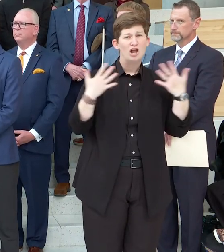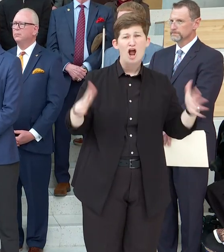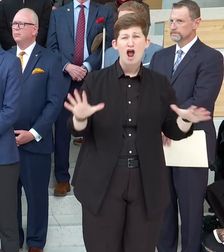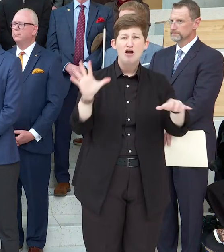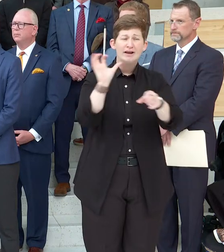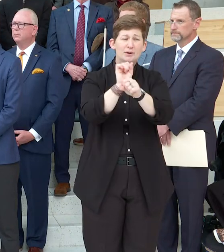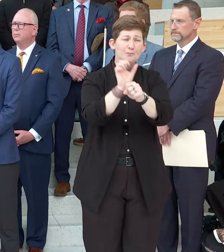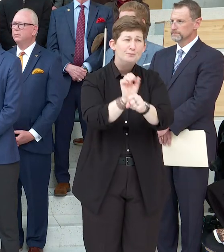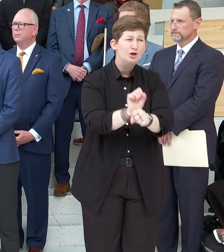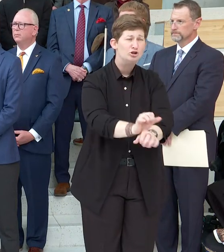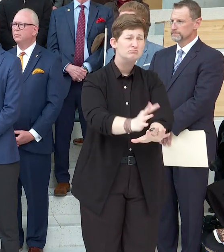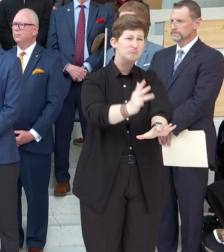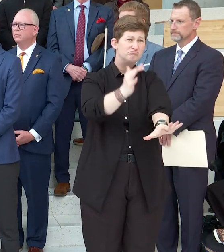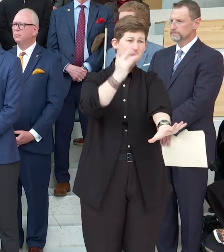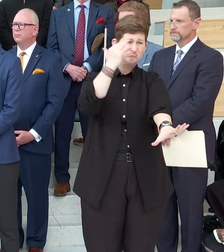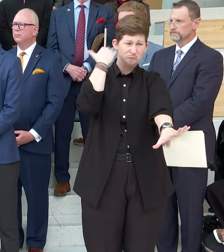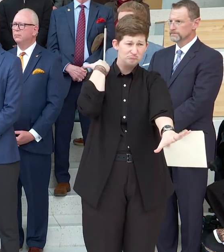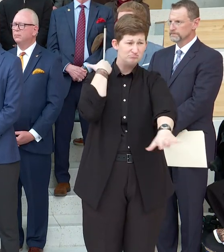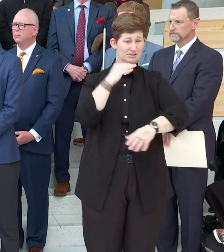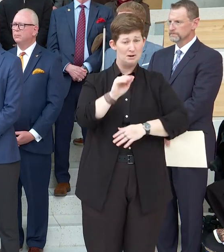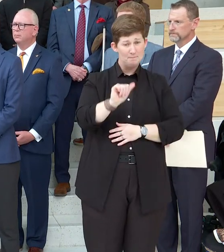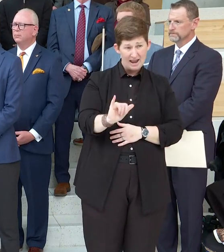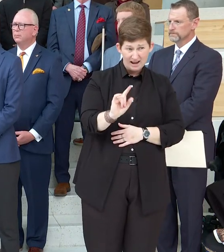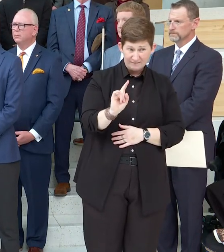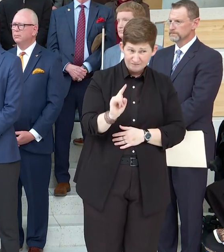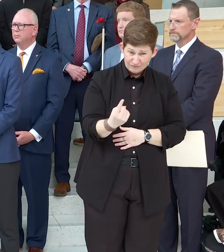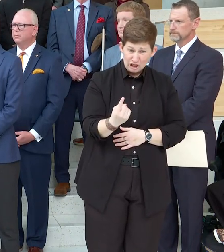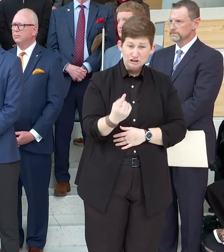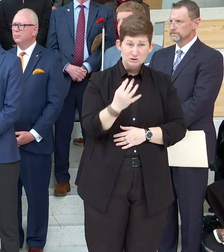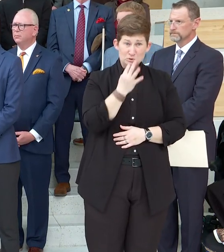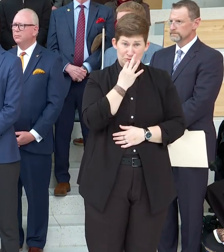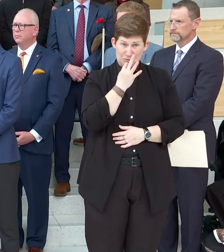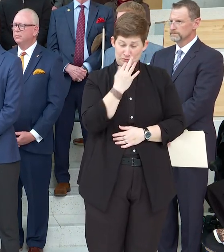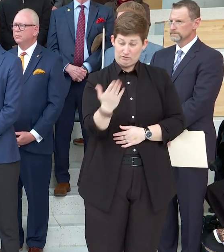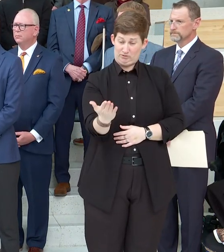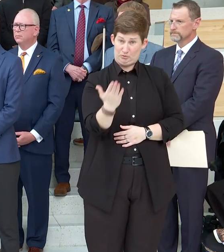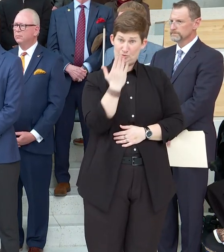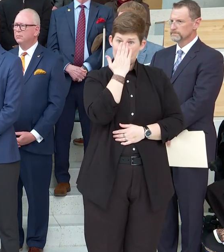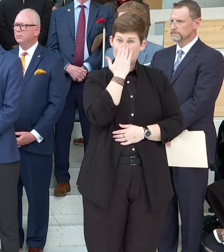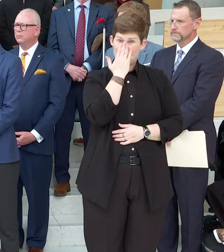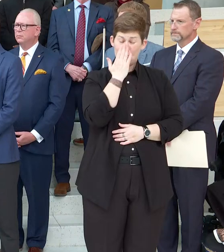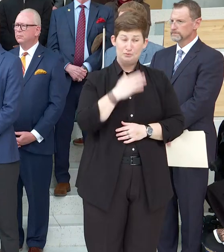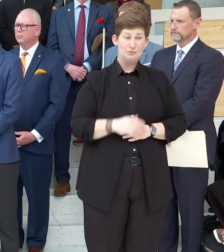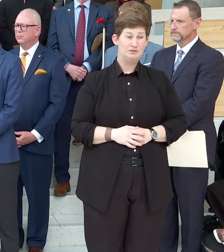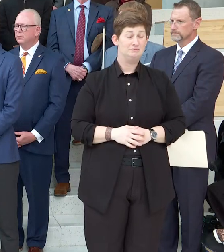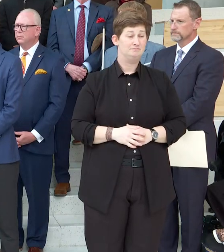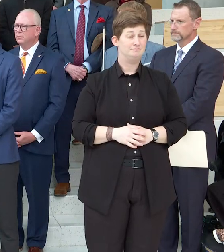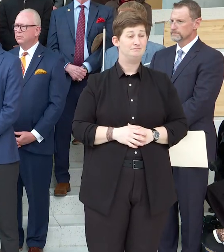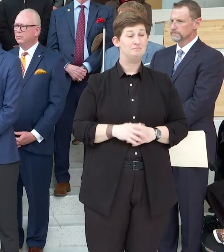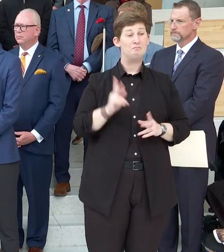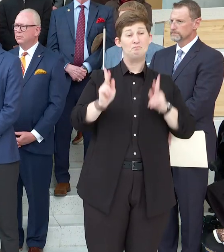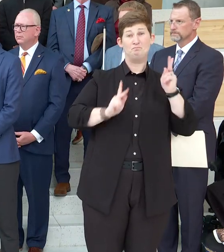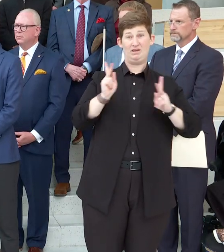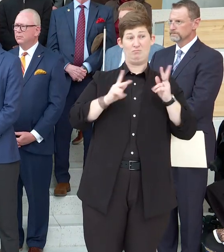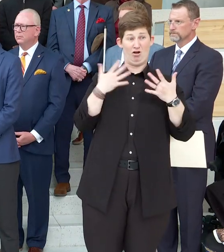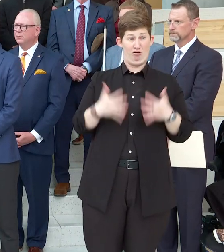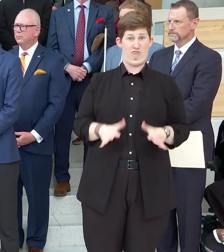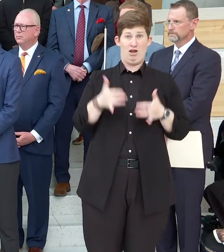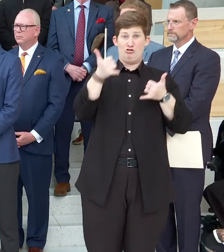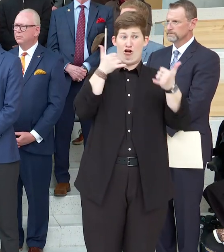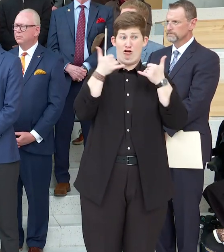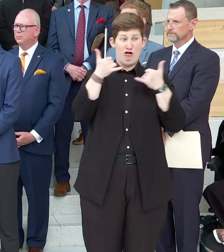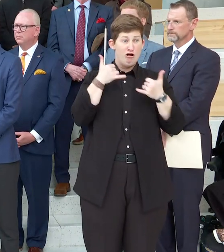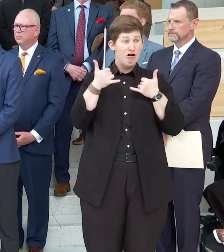this date is looming for the potential exit of rideshare in Minneapolis. We're all taking calls from trip planners asking us, what should we